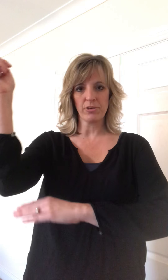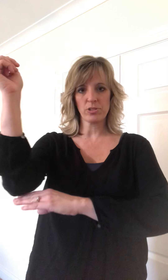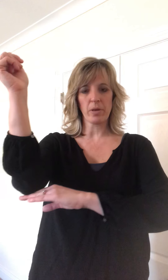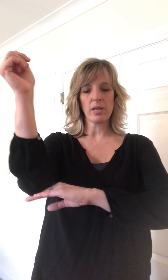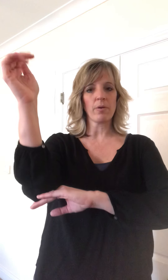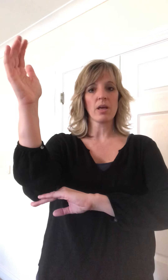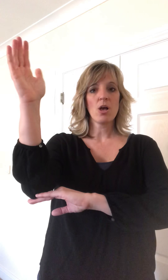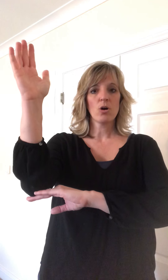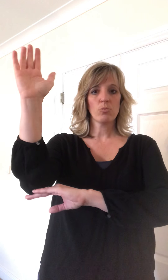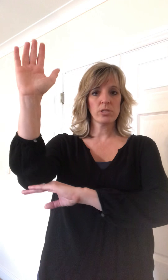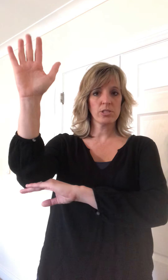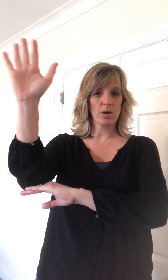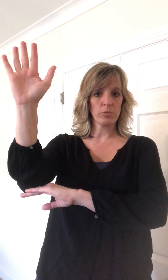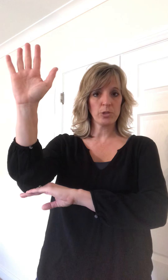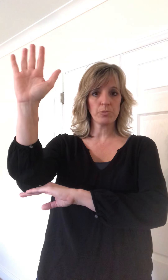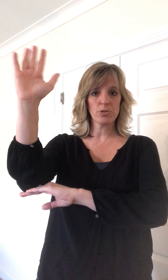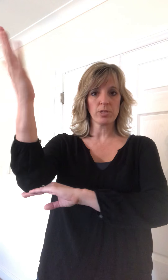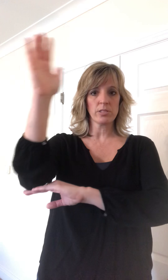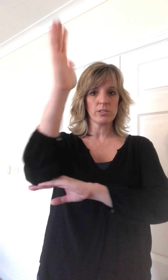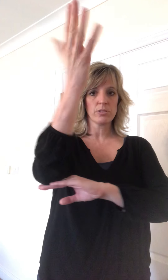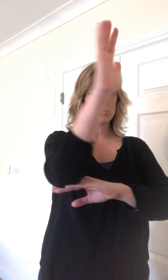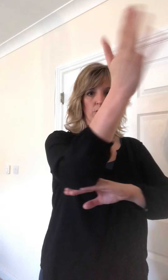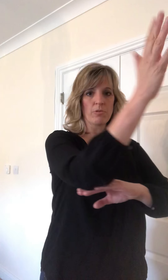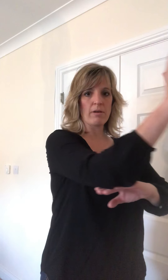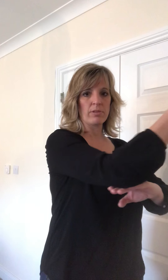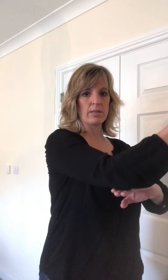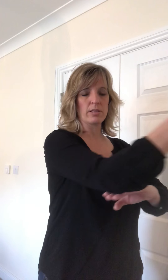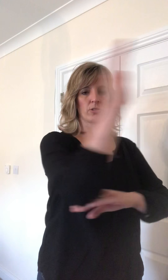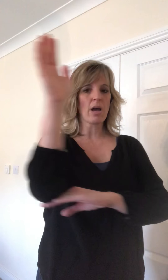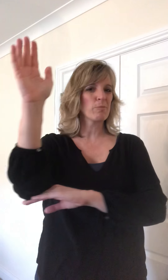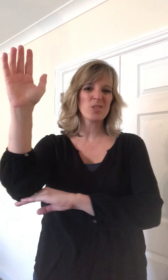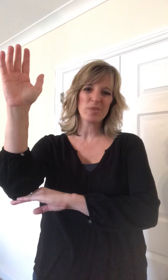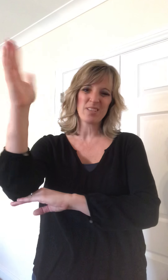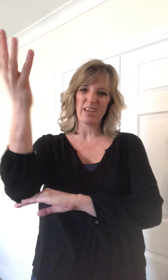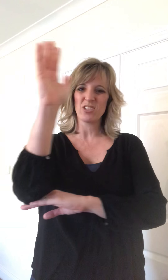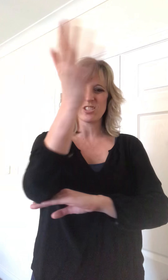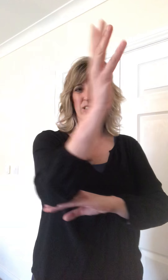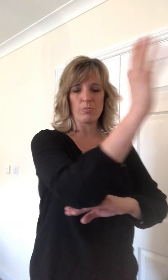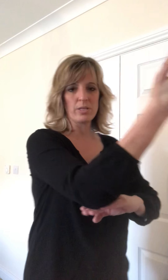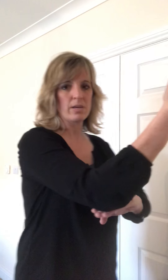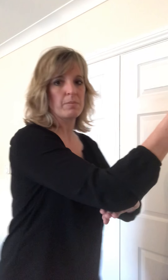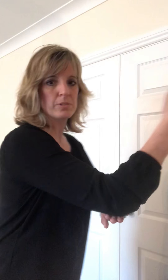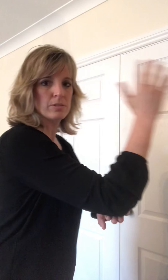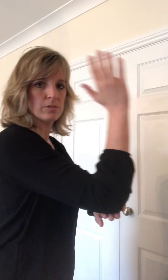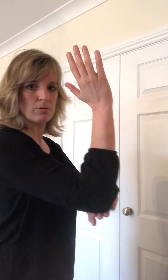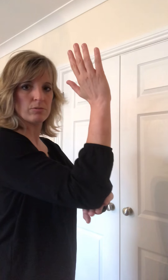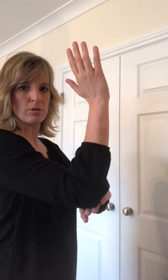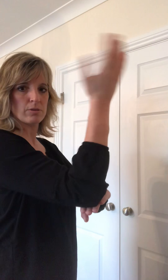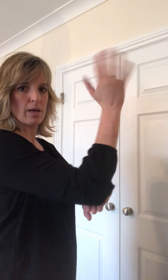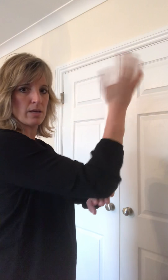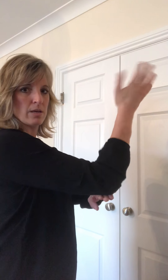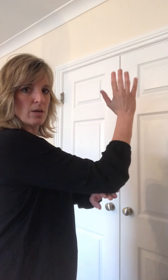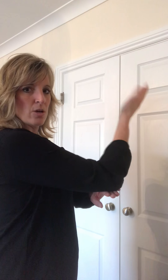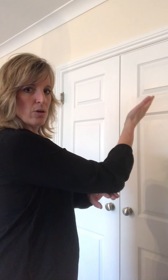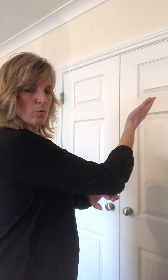first, but anyway, woods are multiple trees. So you have like this. See, I would do it like just 3 times. So they'll know, okay?